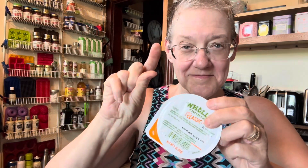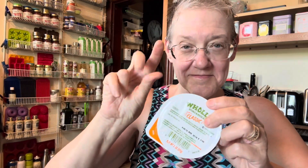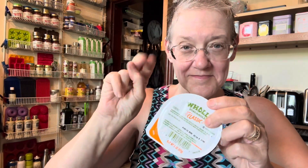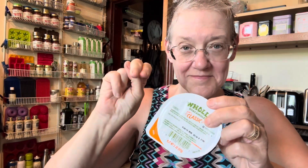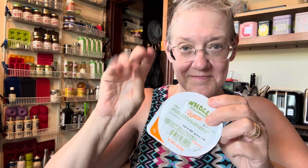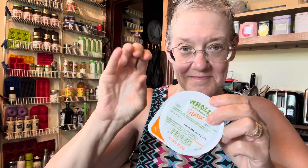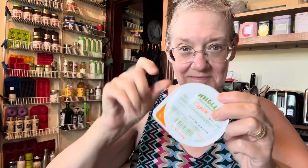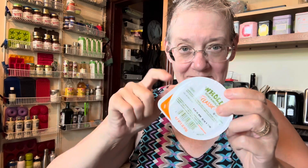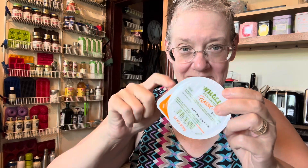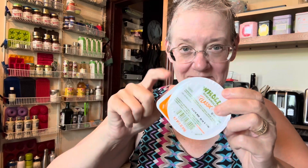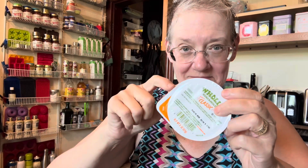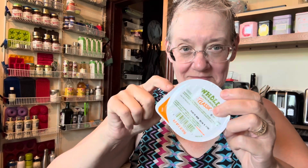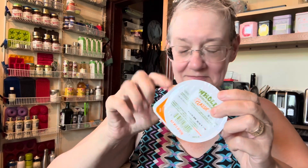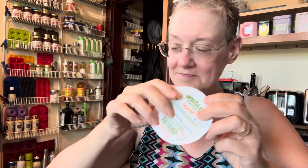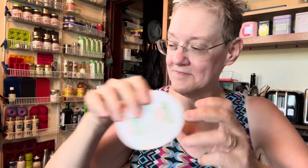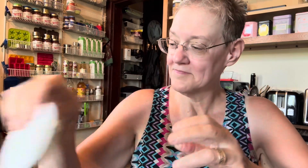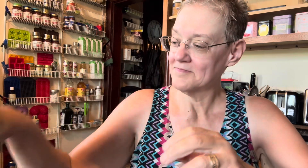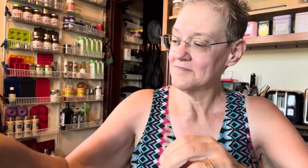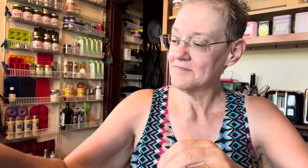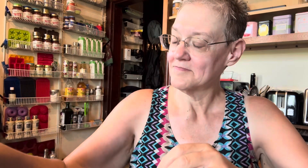2 grams of net carbs for the guacamole,